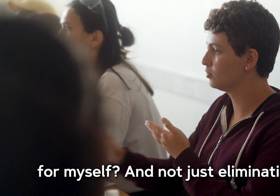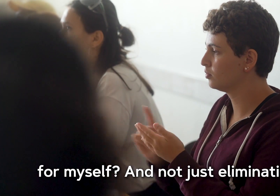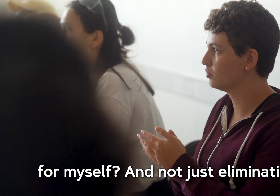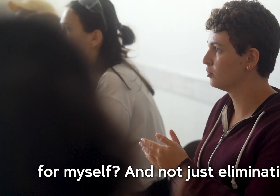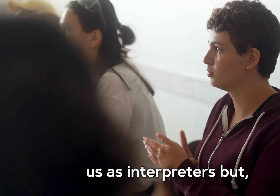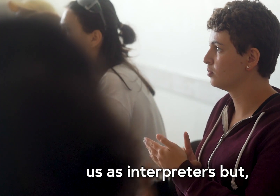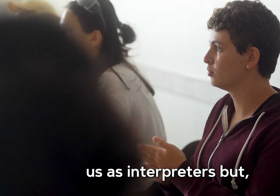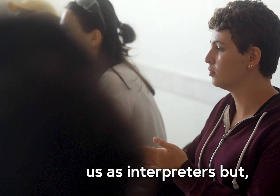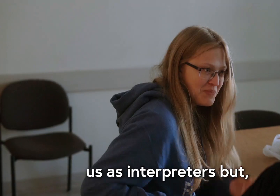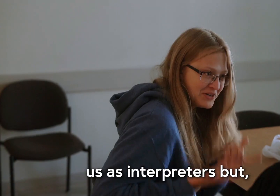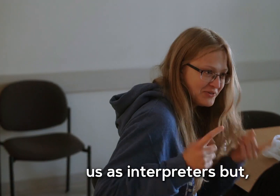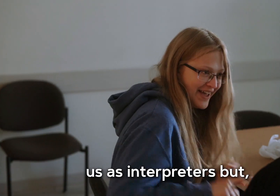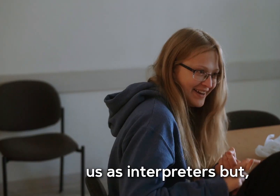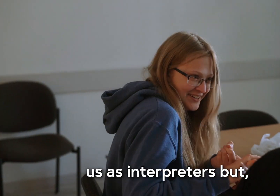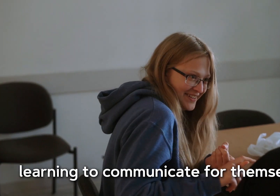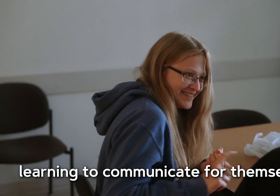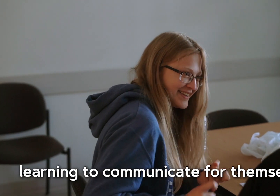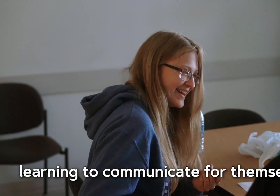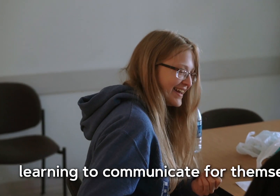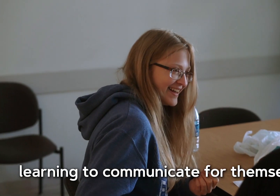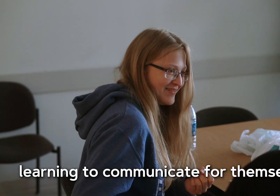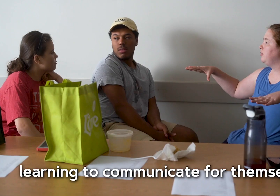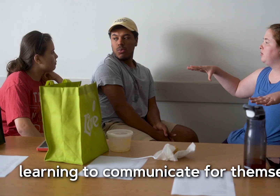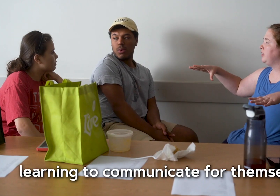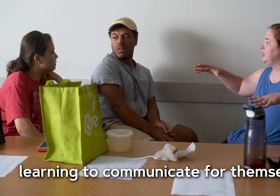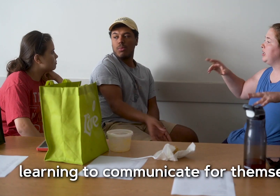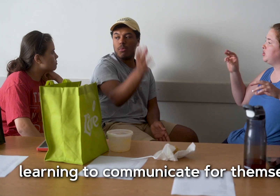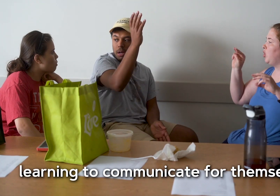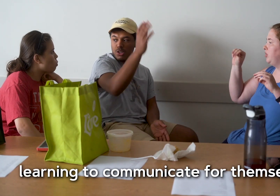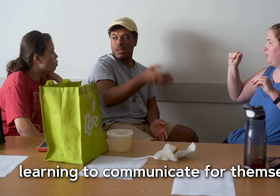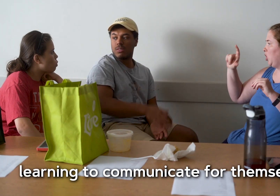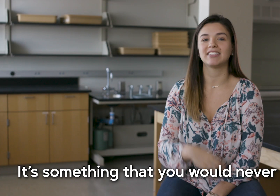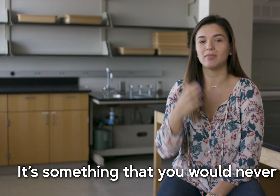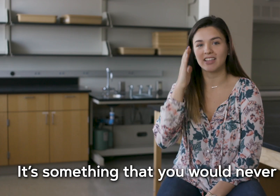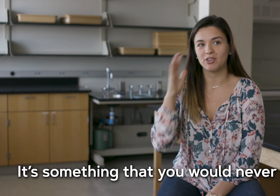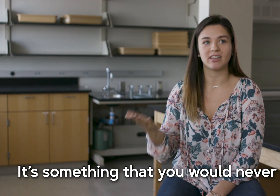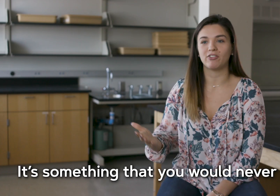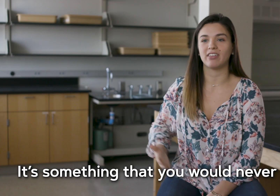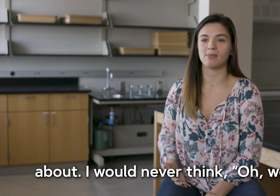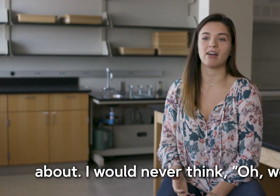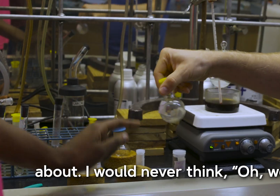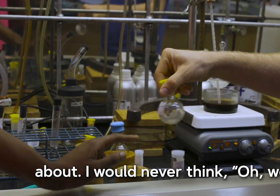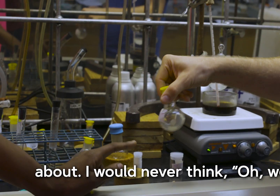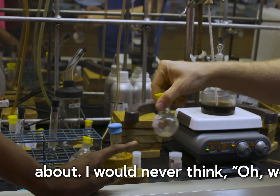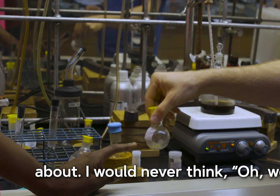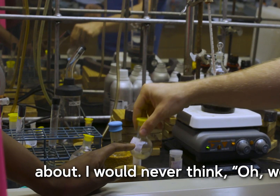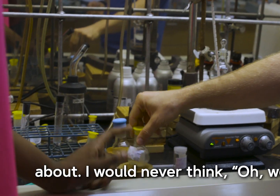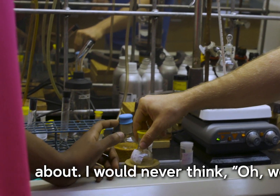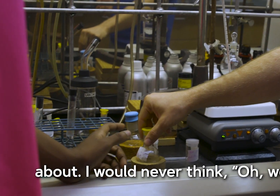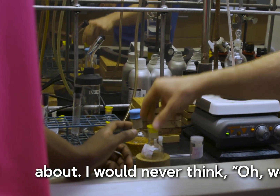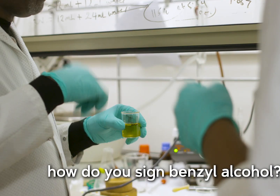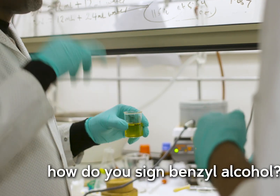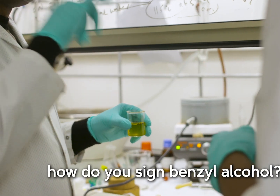just eliminating us as interpreters, but learning to communicate for themselves. It's something that you would never think about. I would never think